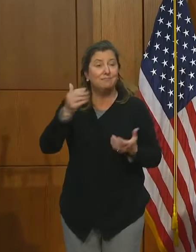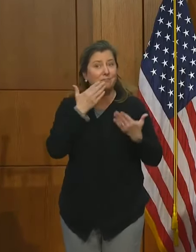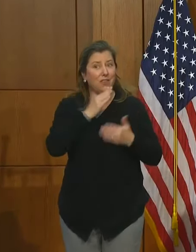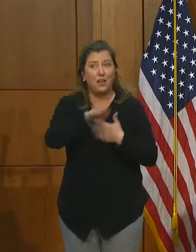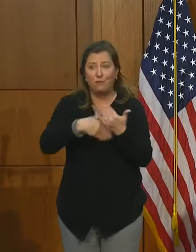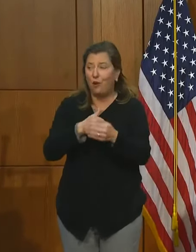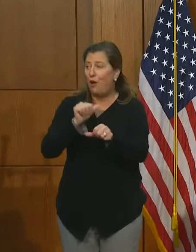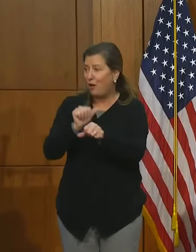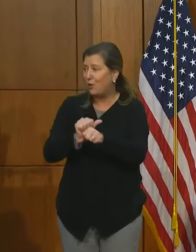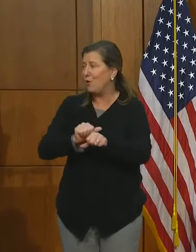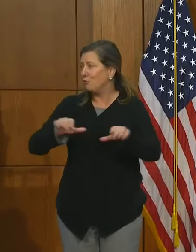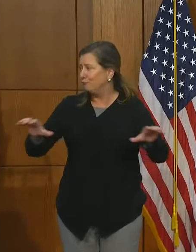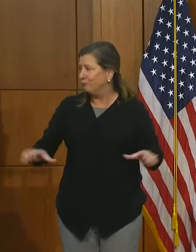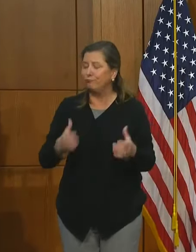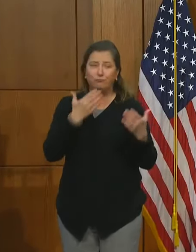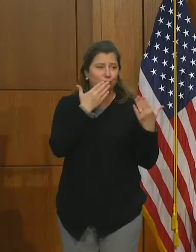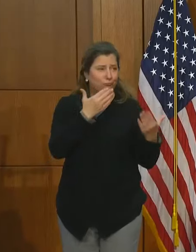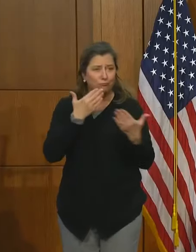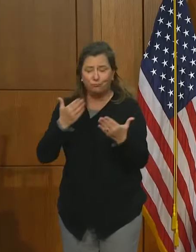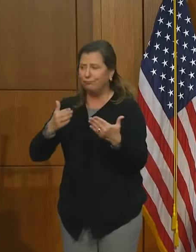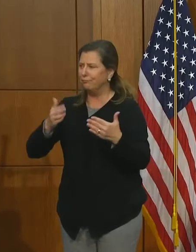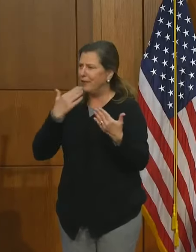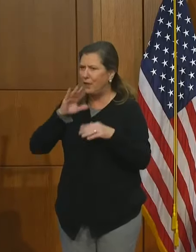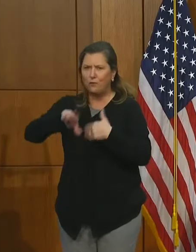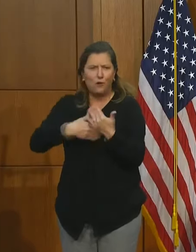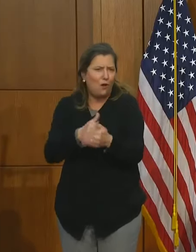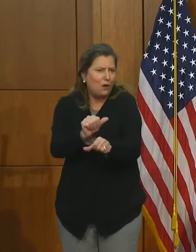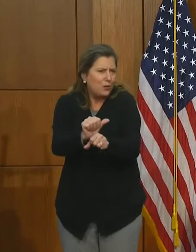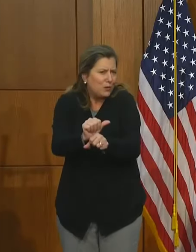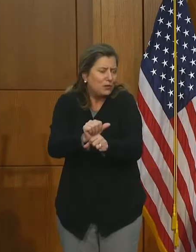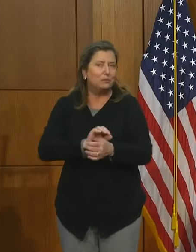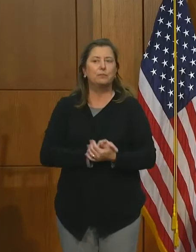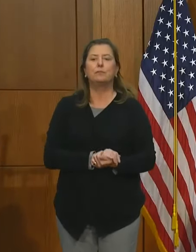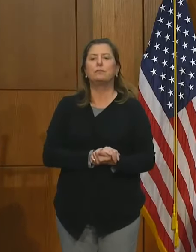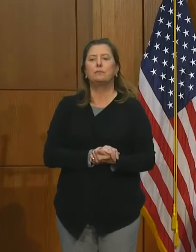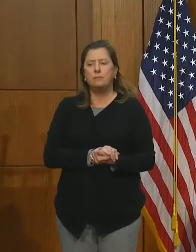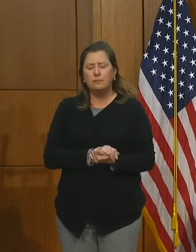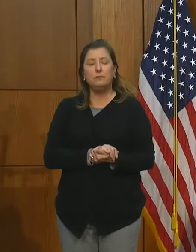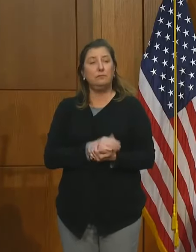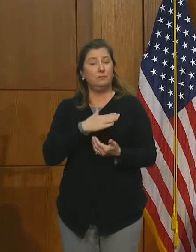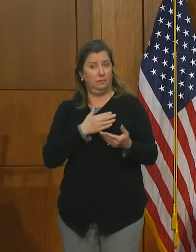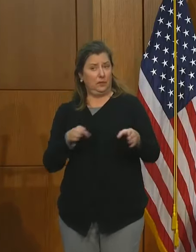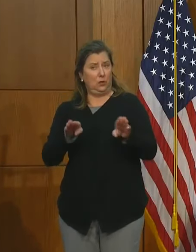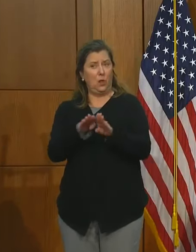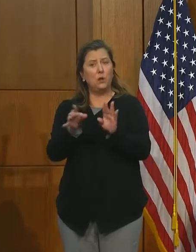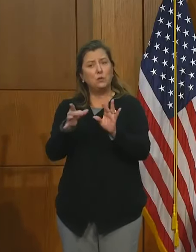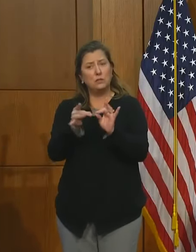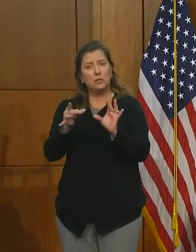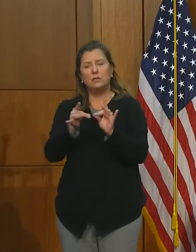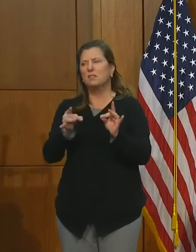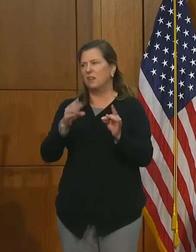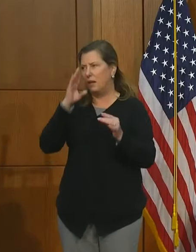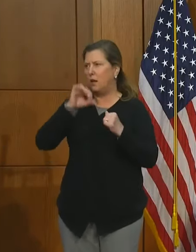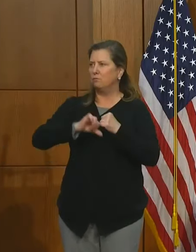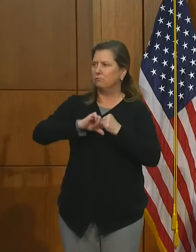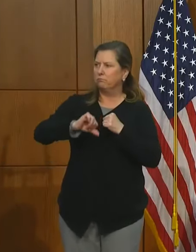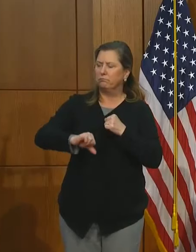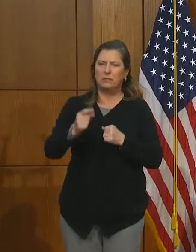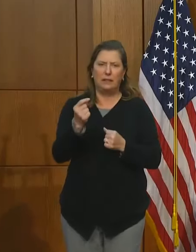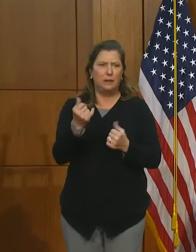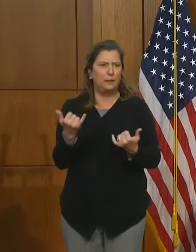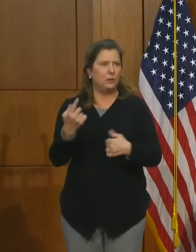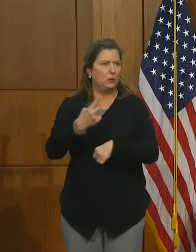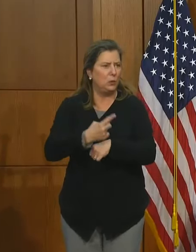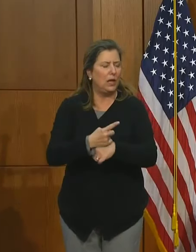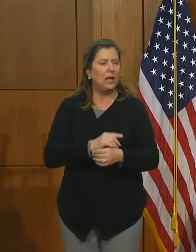all that you do and all the rest of you that what you do. I just wanted to close. I know we've gone on a little bit longer